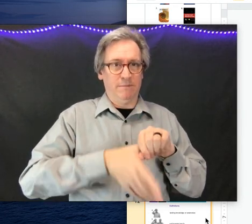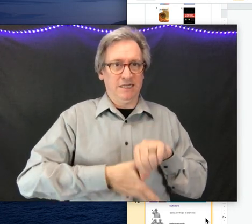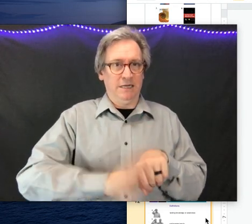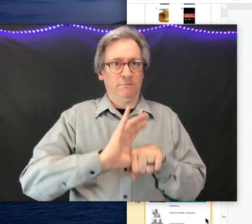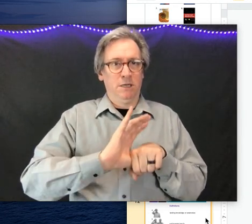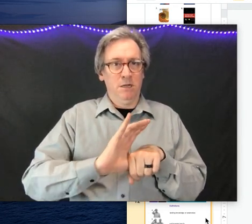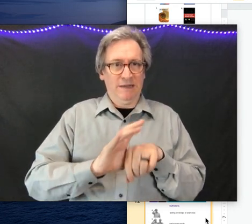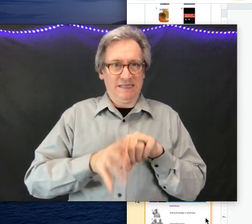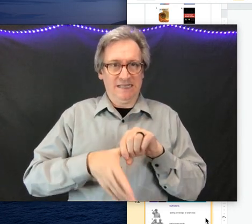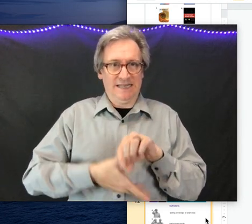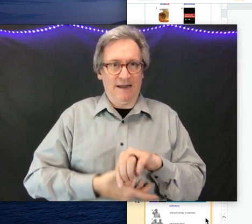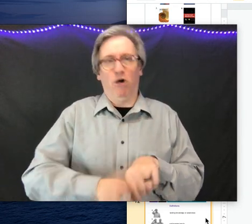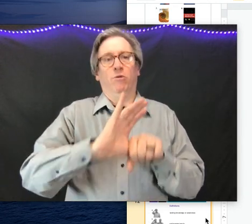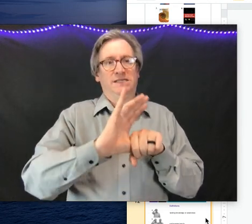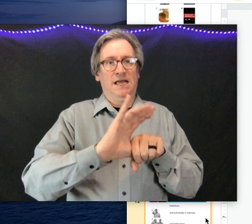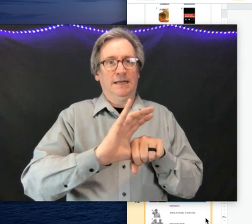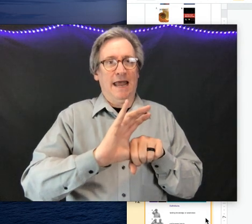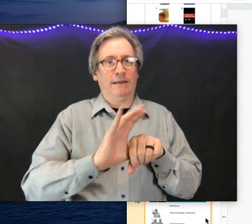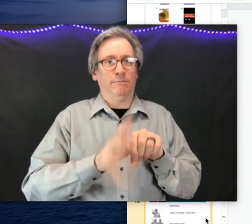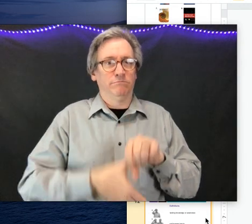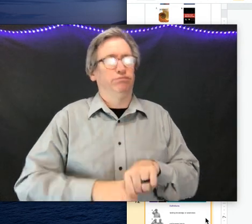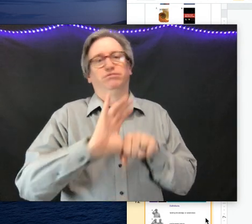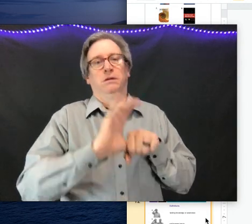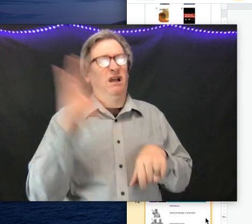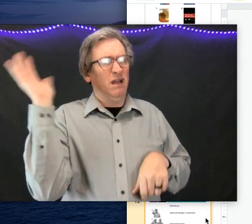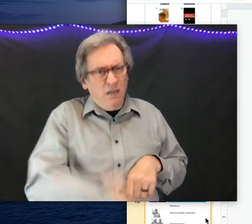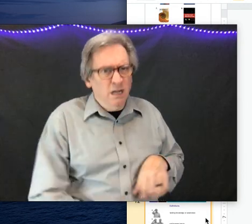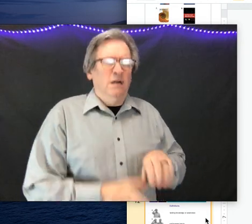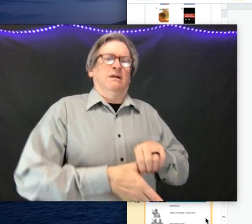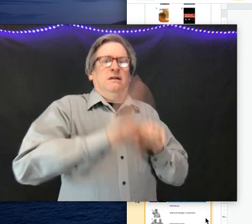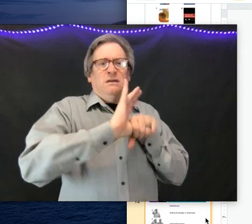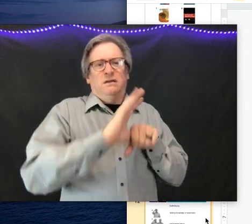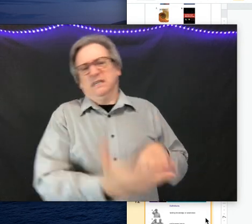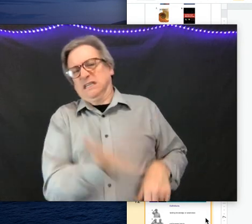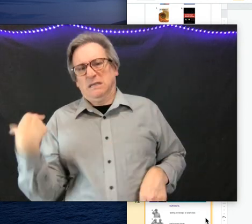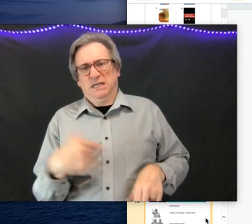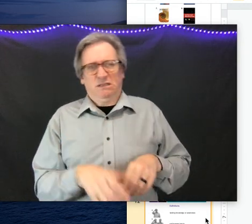was his name sign because his dad always signed it at him.